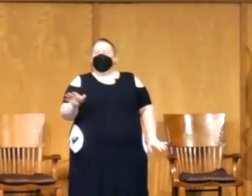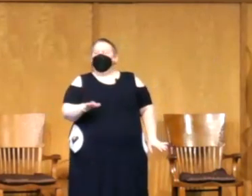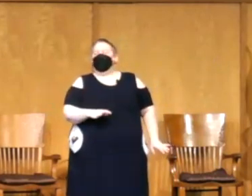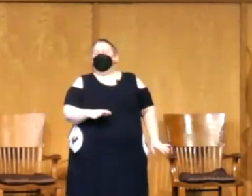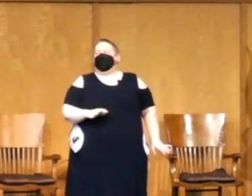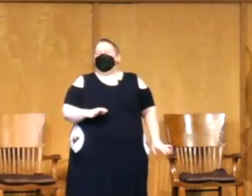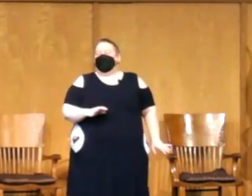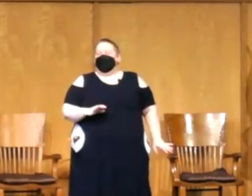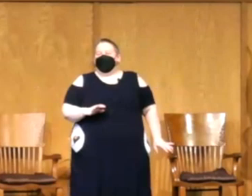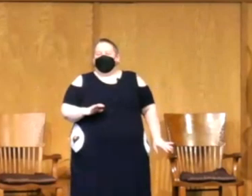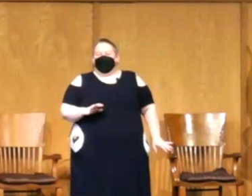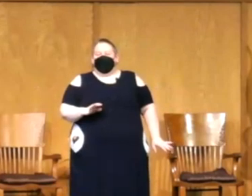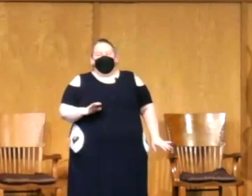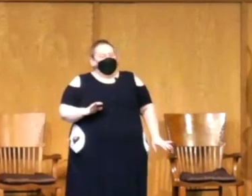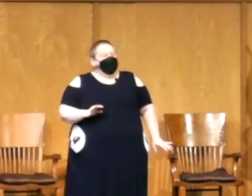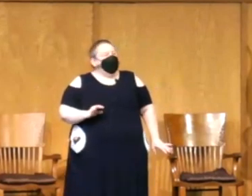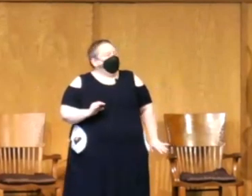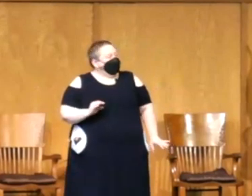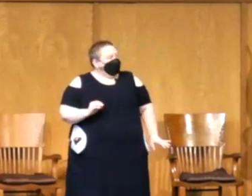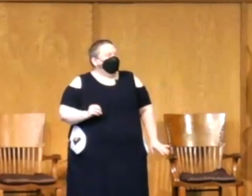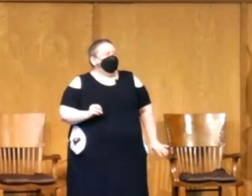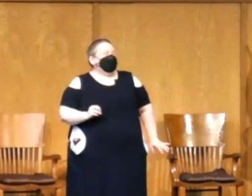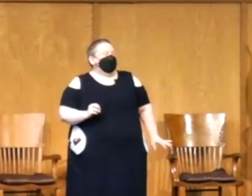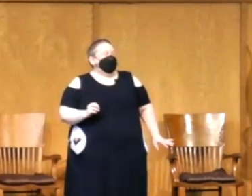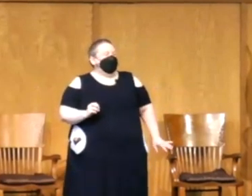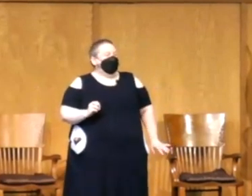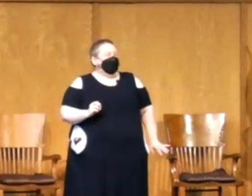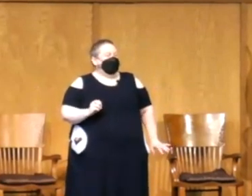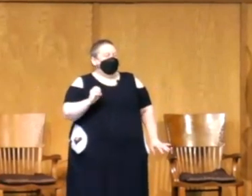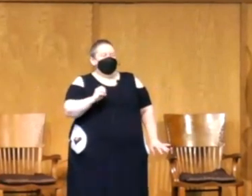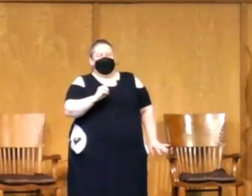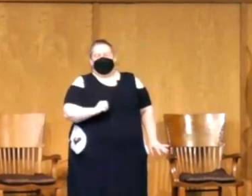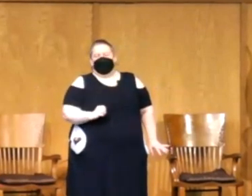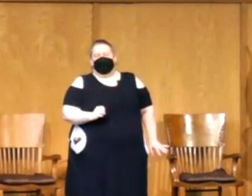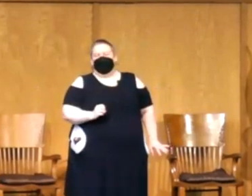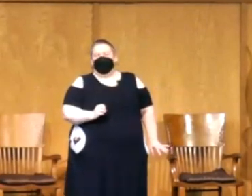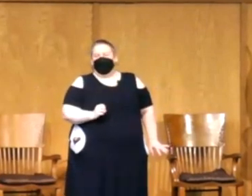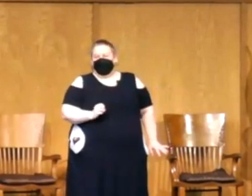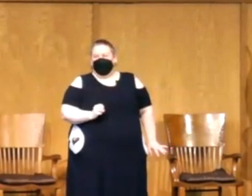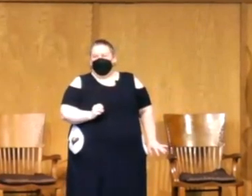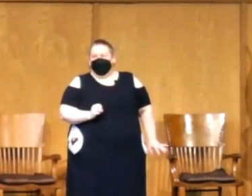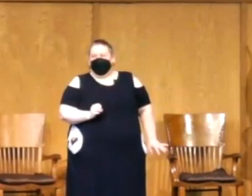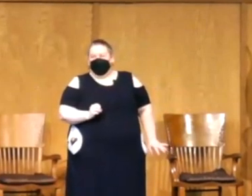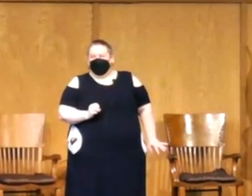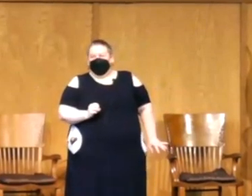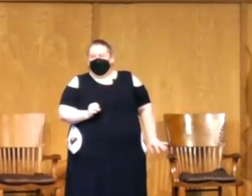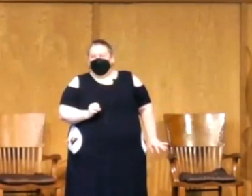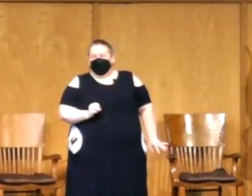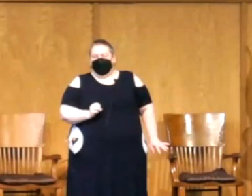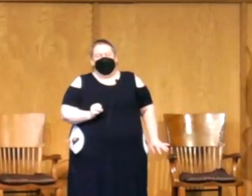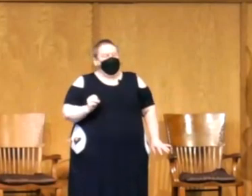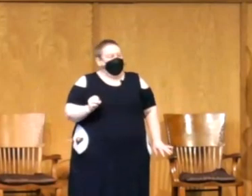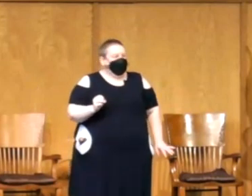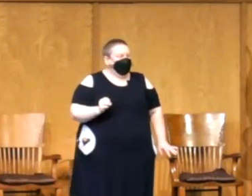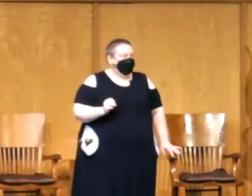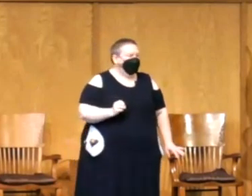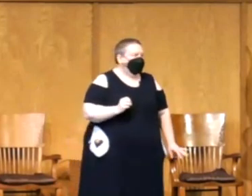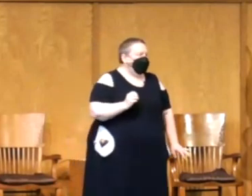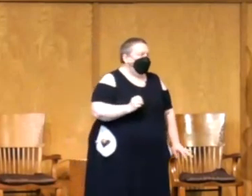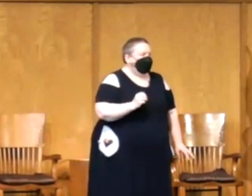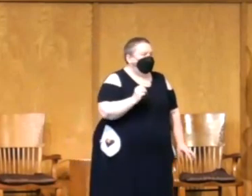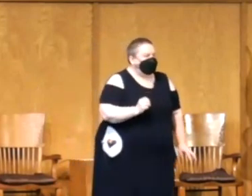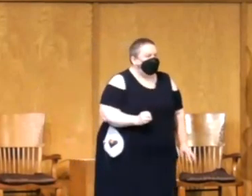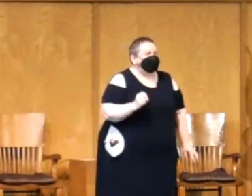We are a people of both the mystery and the mundane. We are a people who